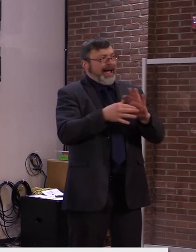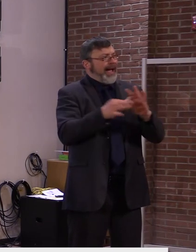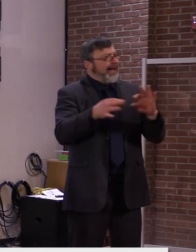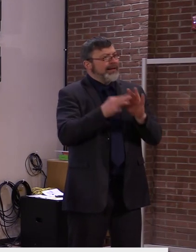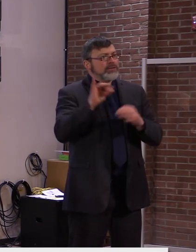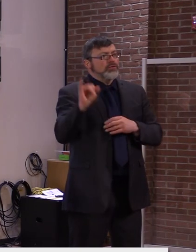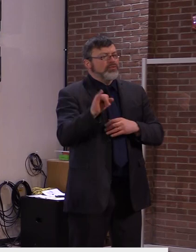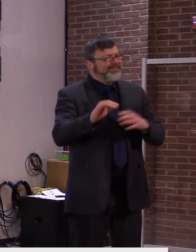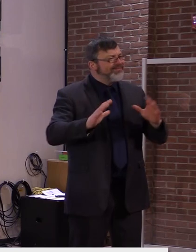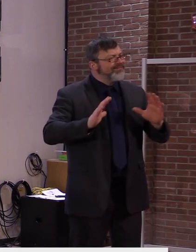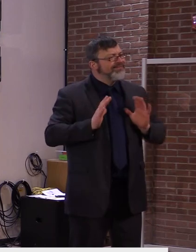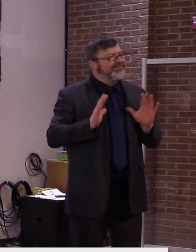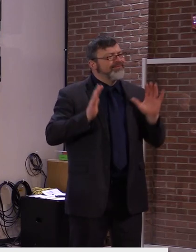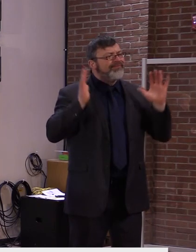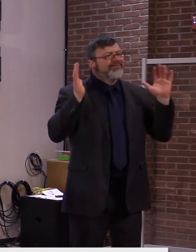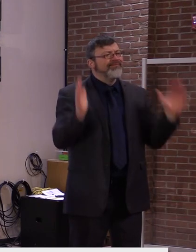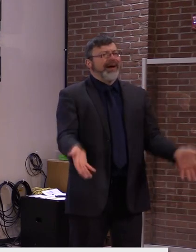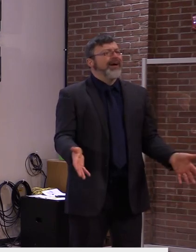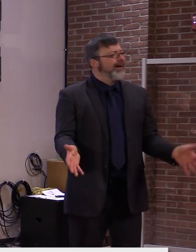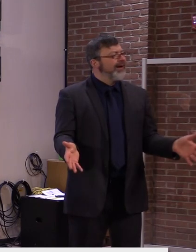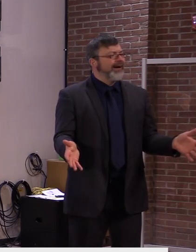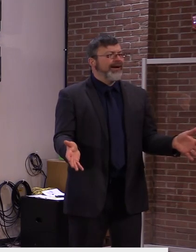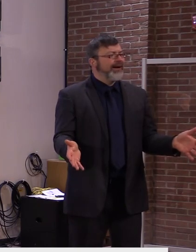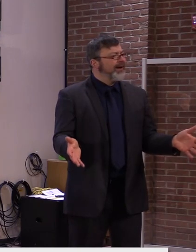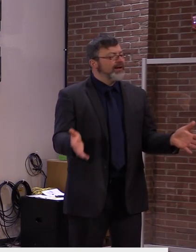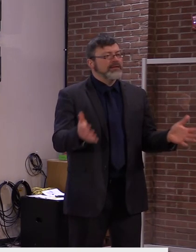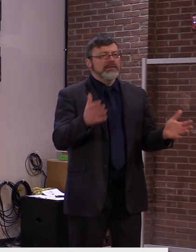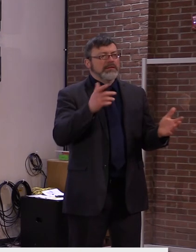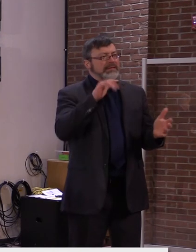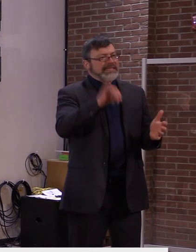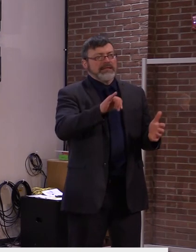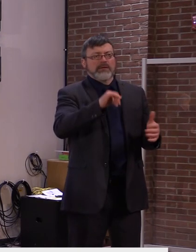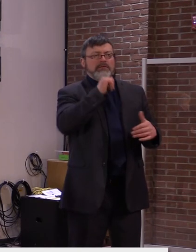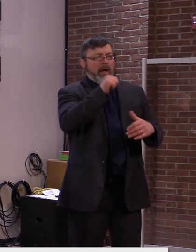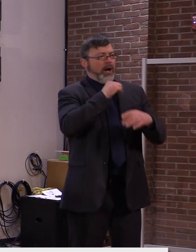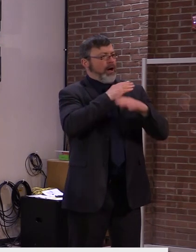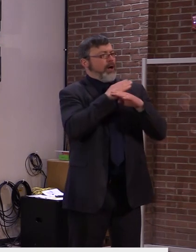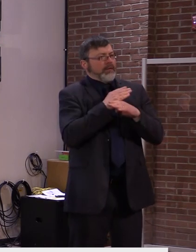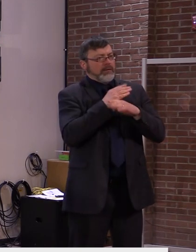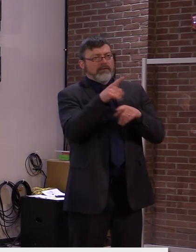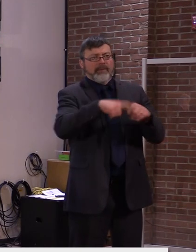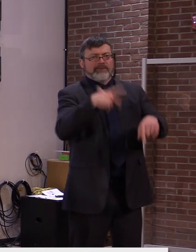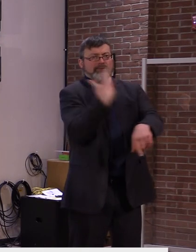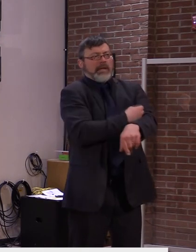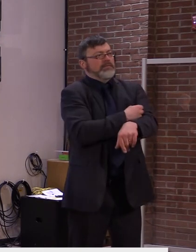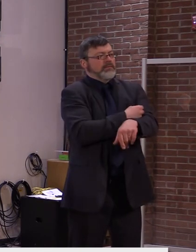handy for your primary insurance. Once you've finished answering these questions,